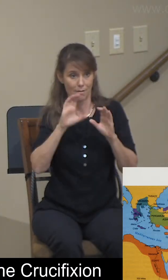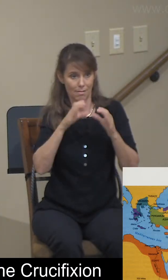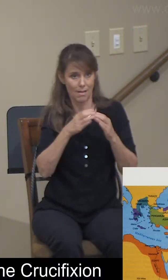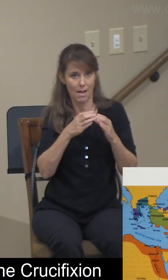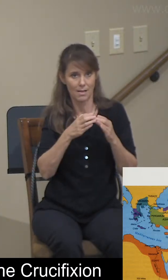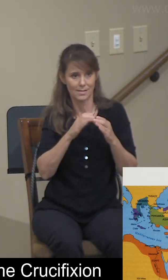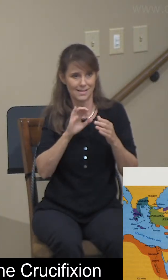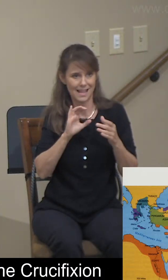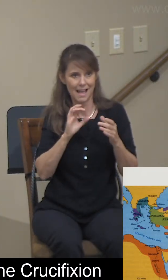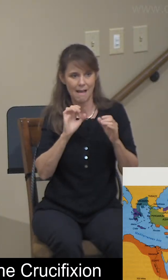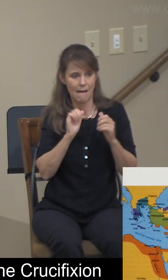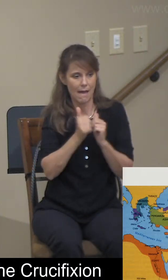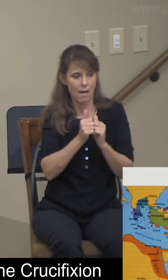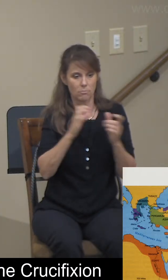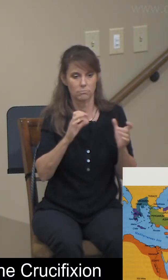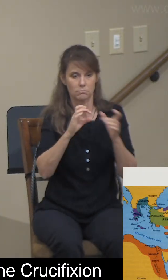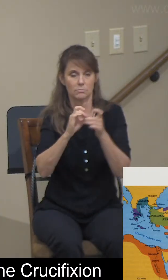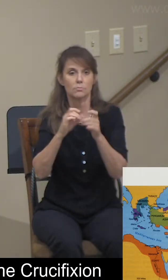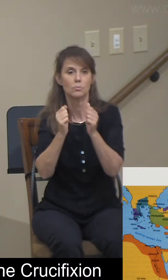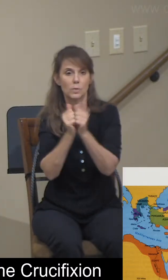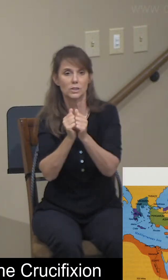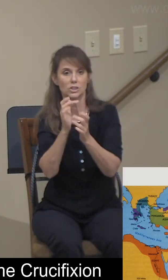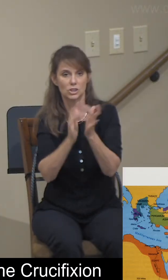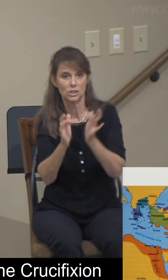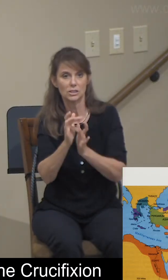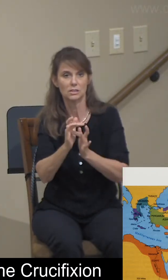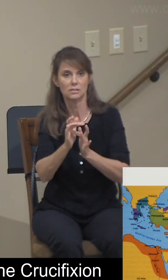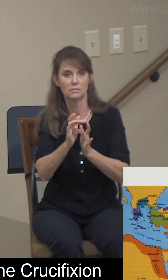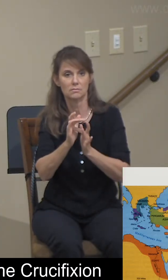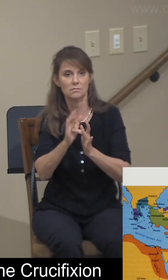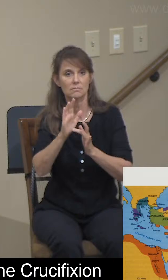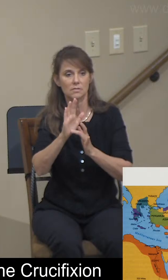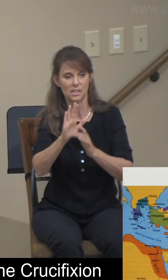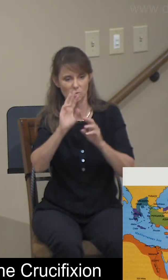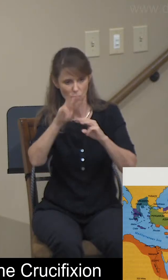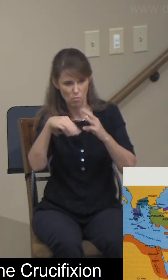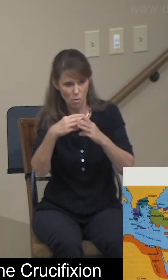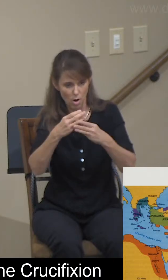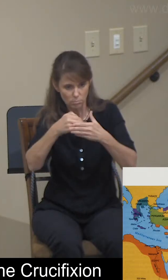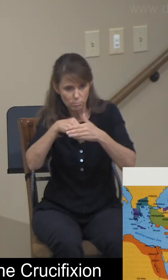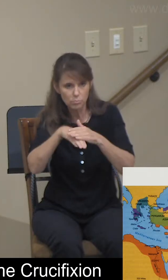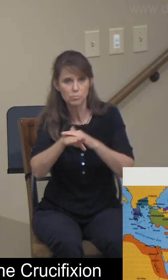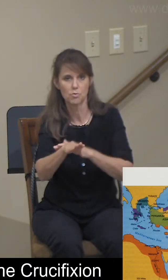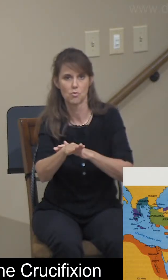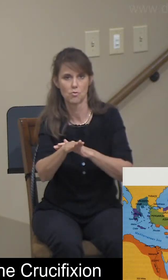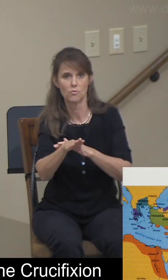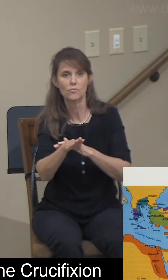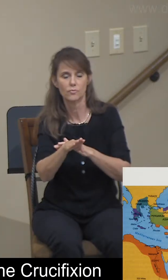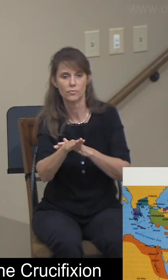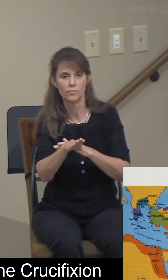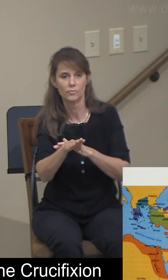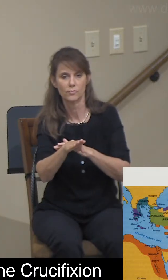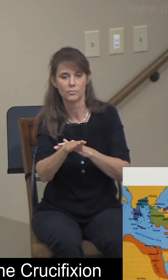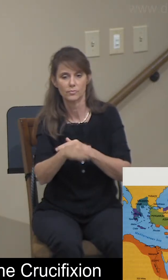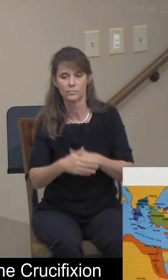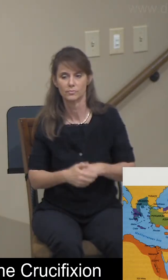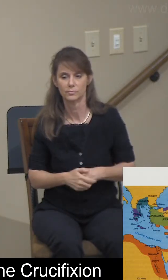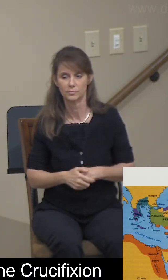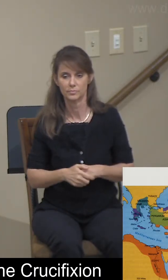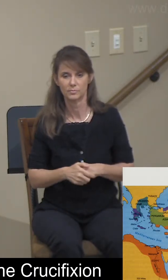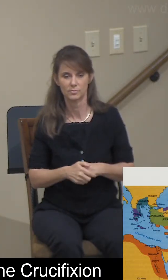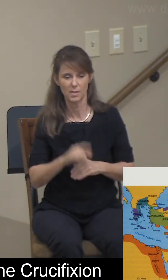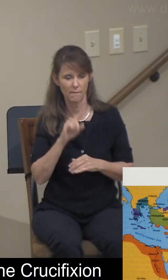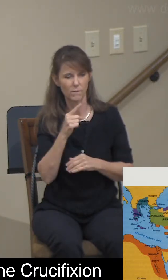world that Jesus was born into, and really the tensions that exist in Judea in the first century.